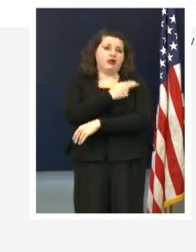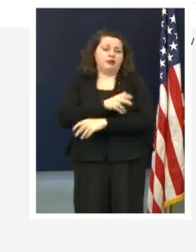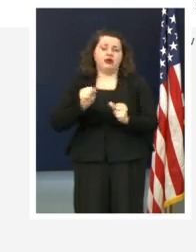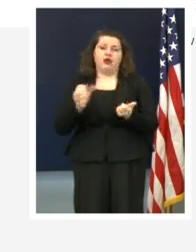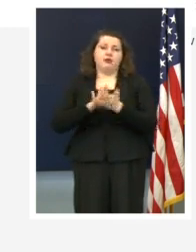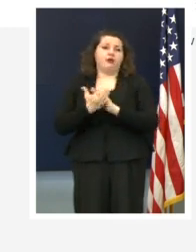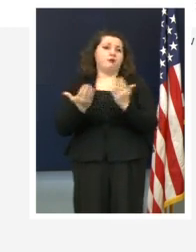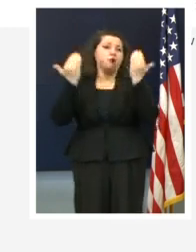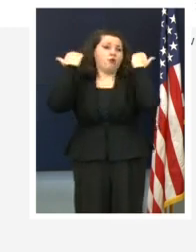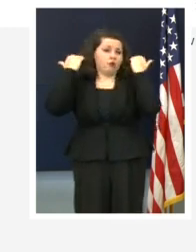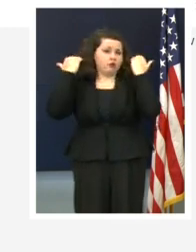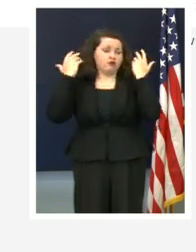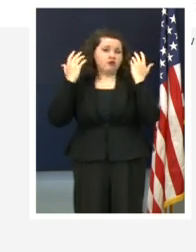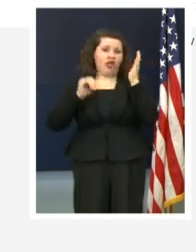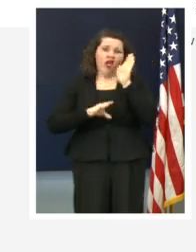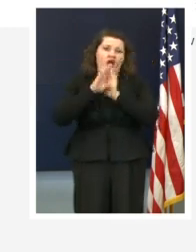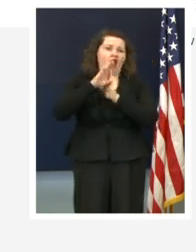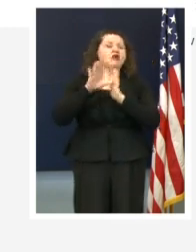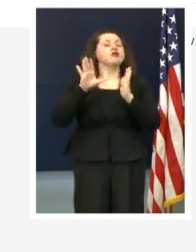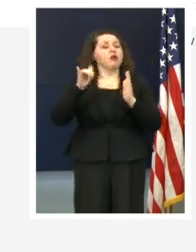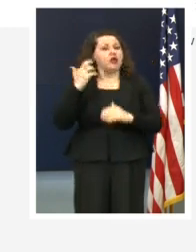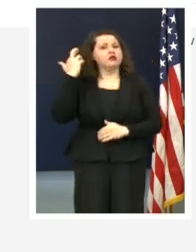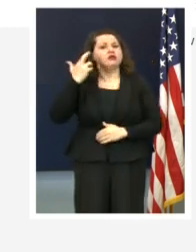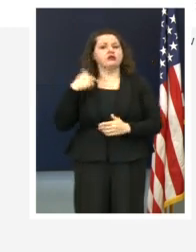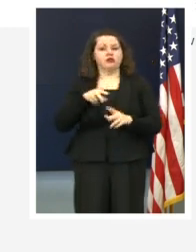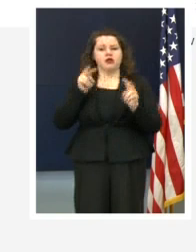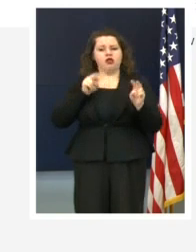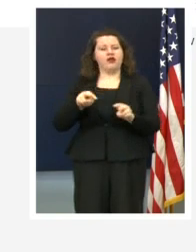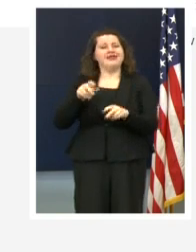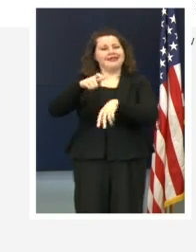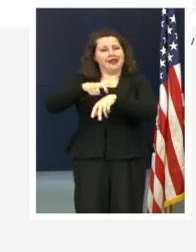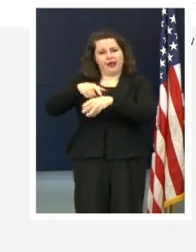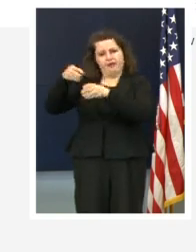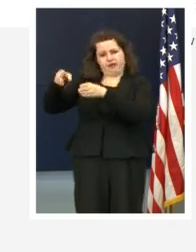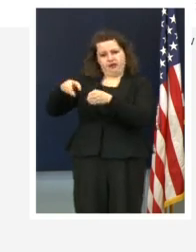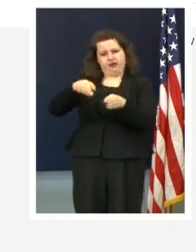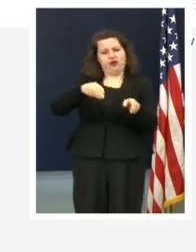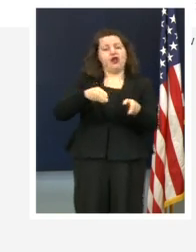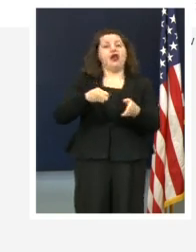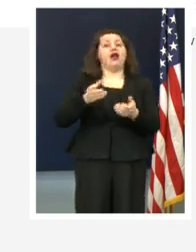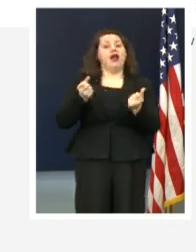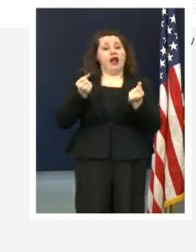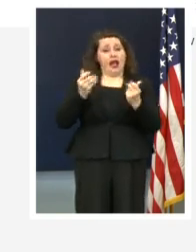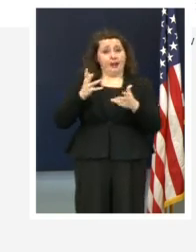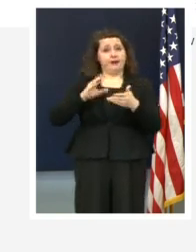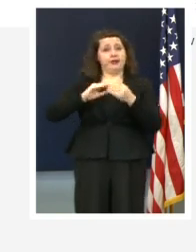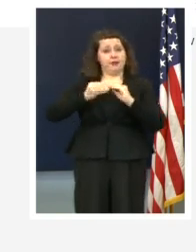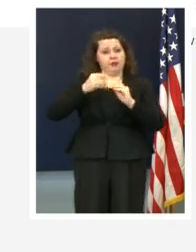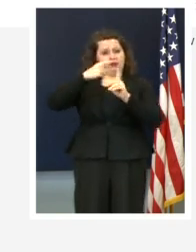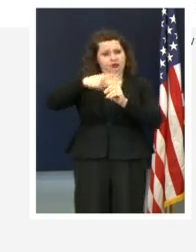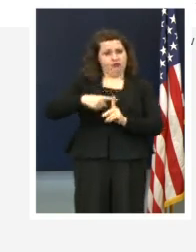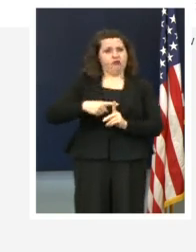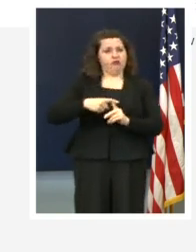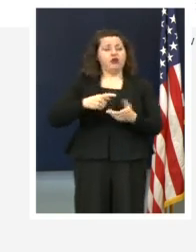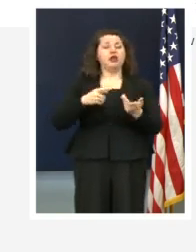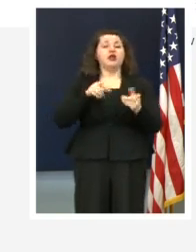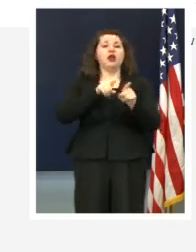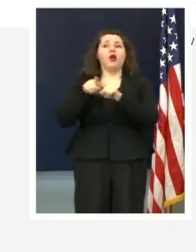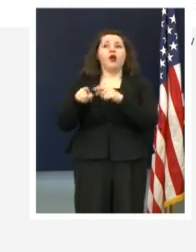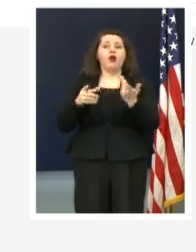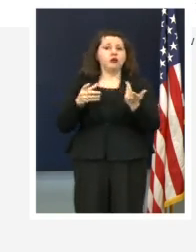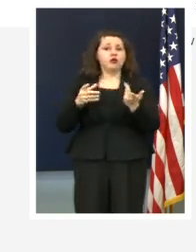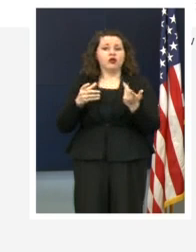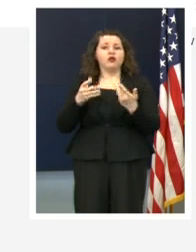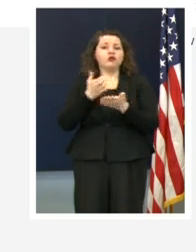And so that's why all the while we're looking at patterns in time, the number of cases that we see, as well as looking at our